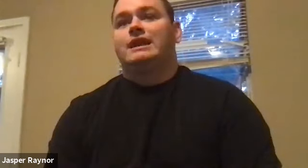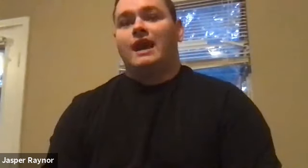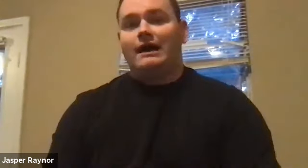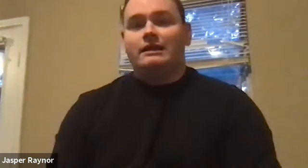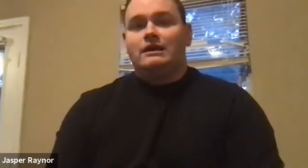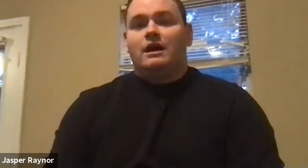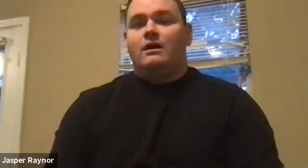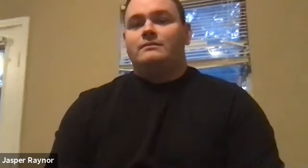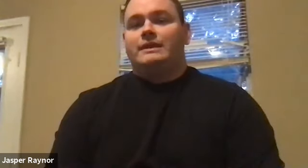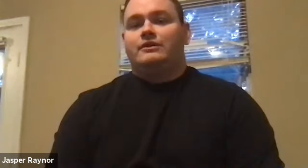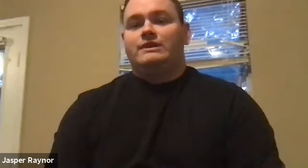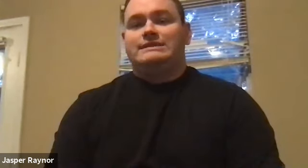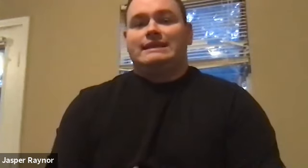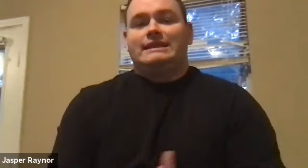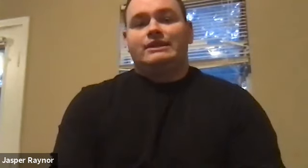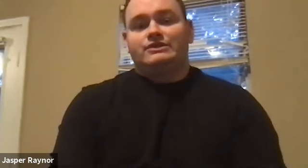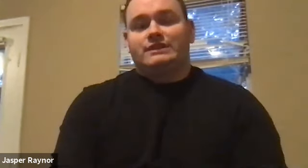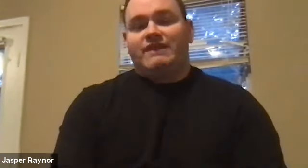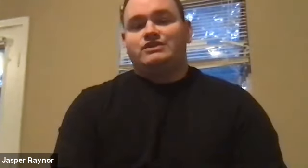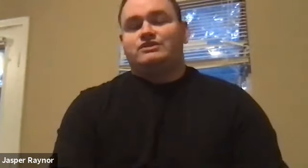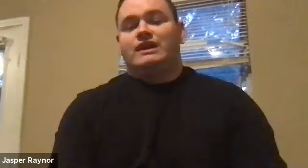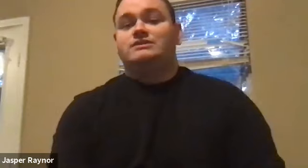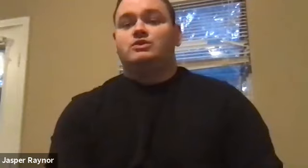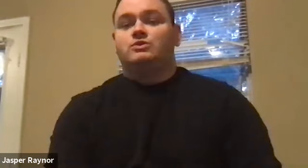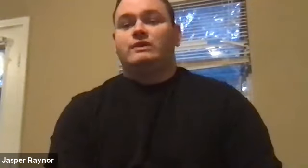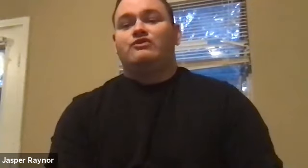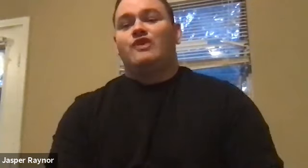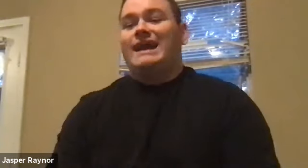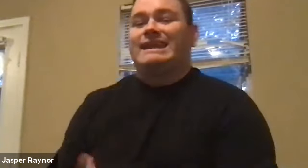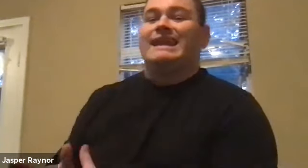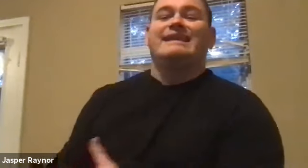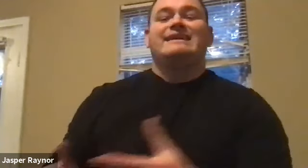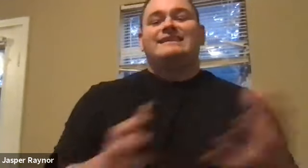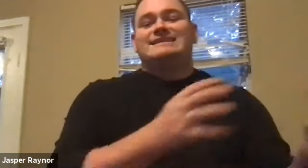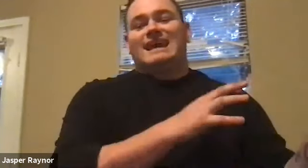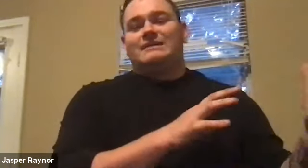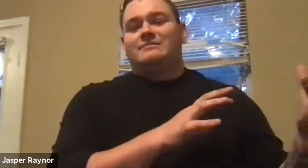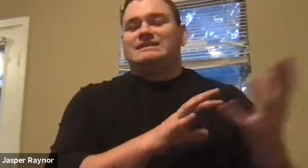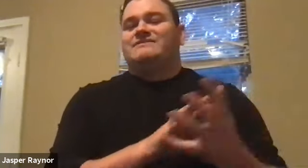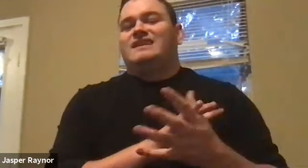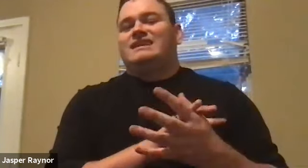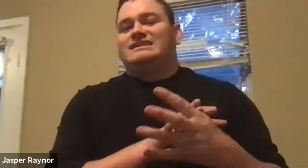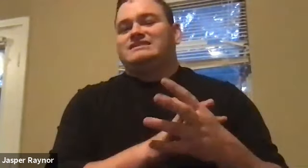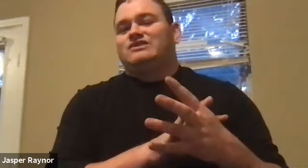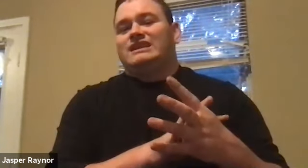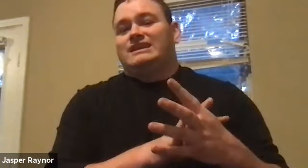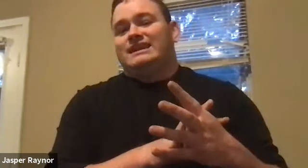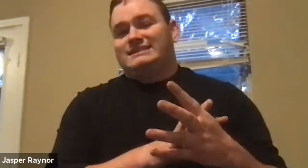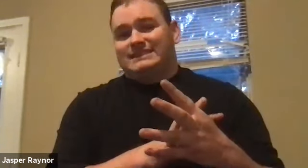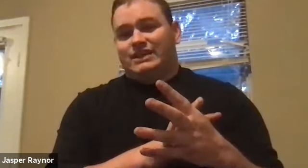lot. In the recent years, they've actually tried to eradicate the sign because they feel like it's really unnecessary